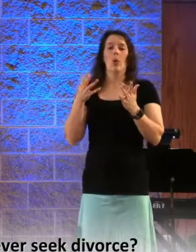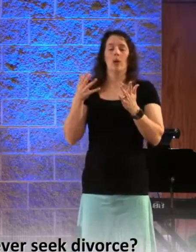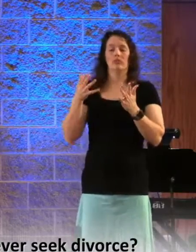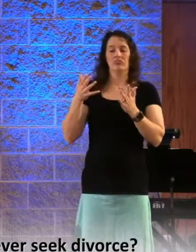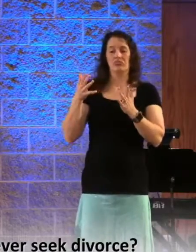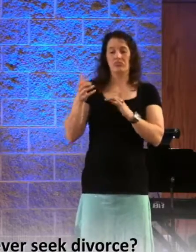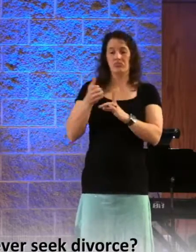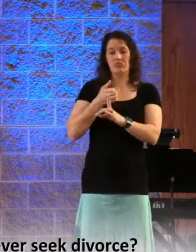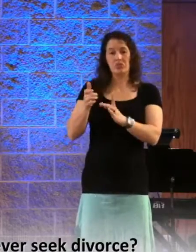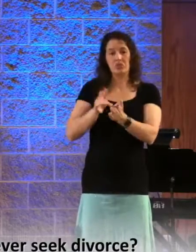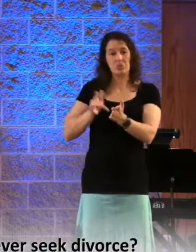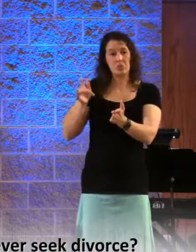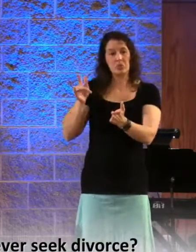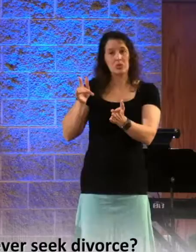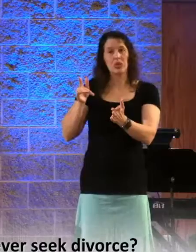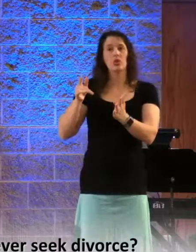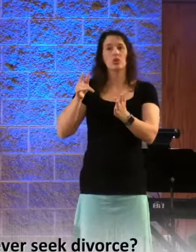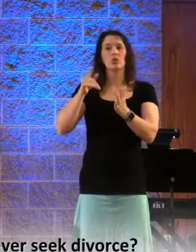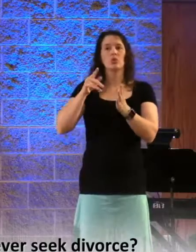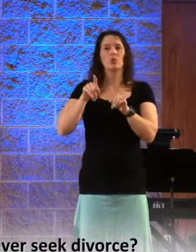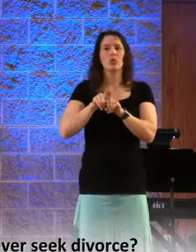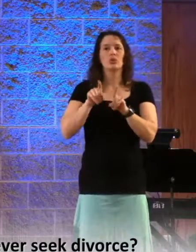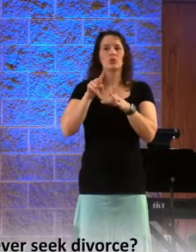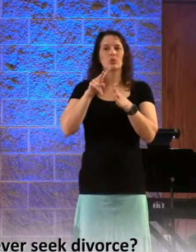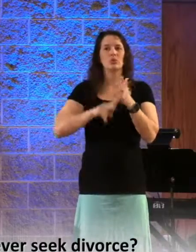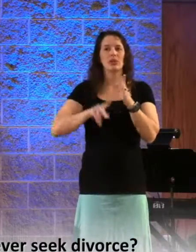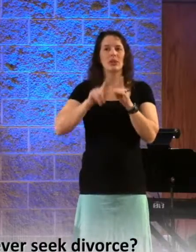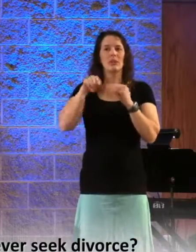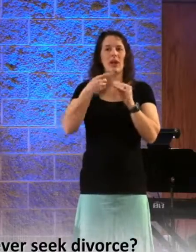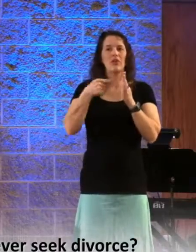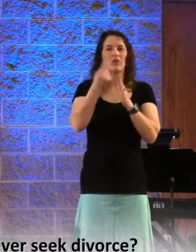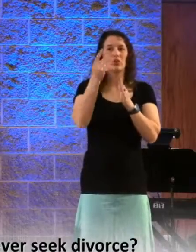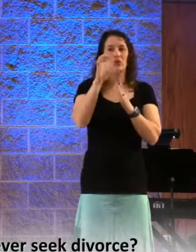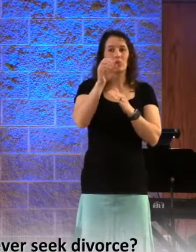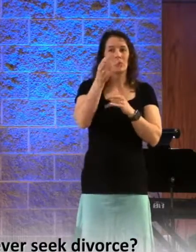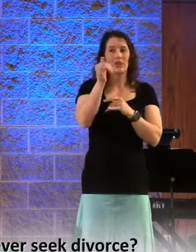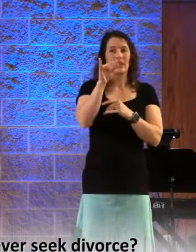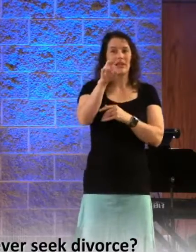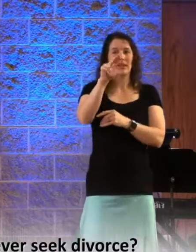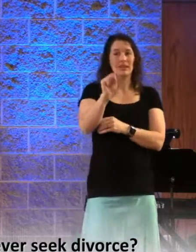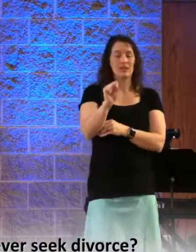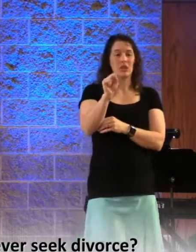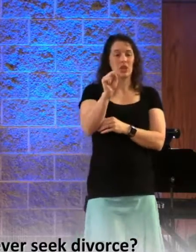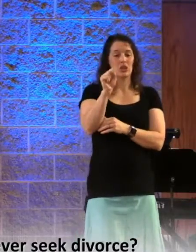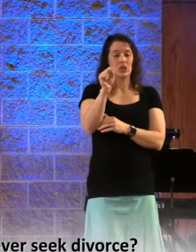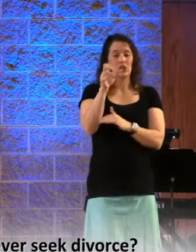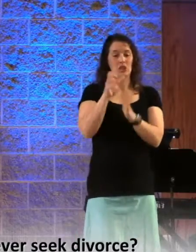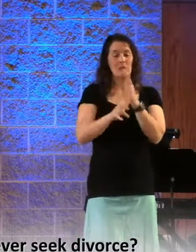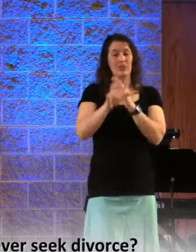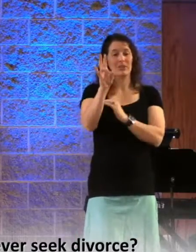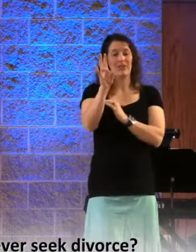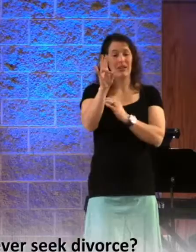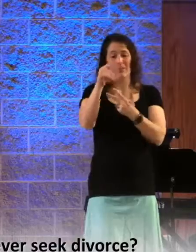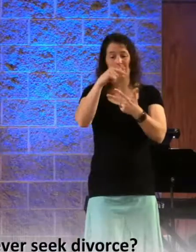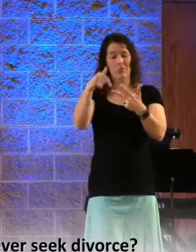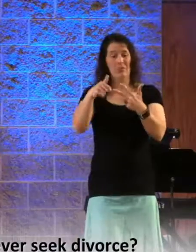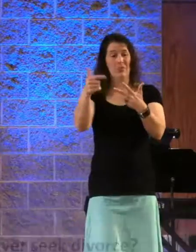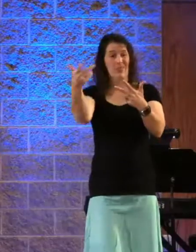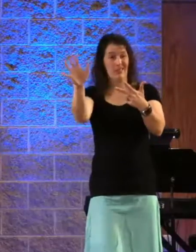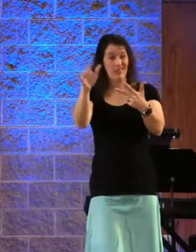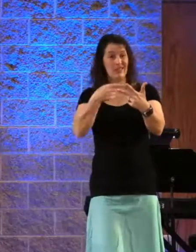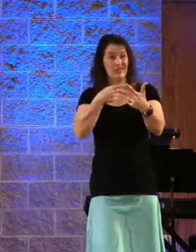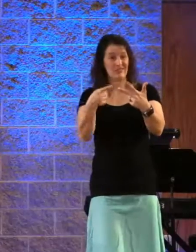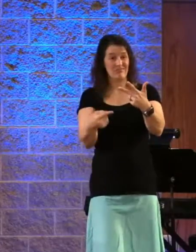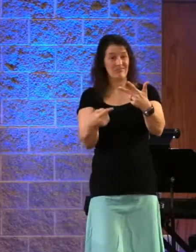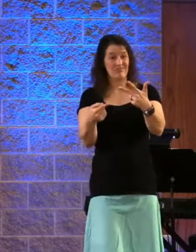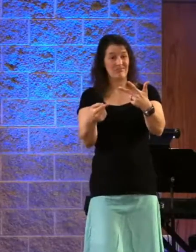7. But basically, friends, that's it. That's it. Those are the only three. And sometimes